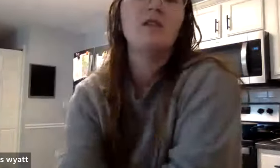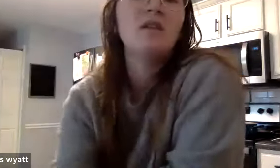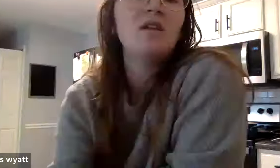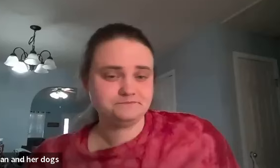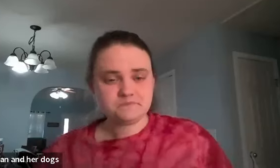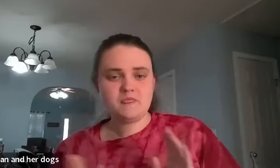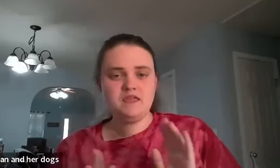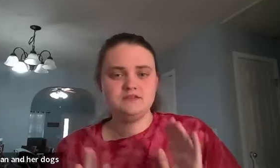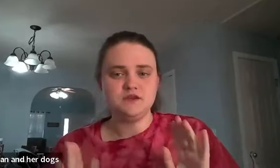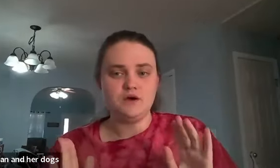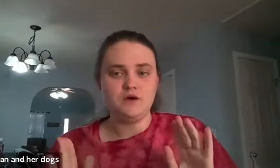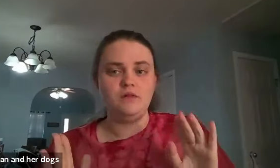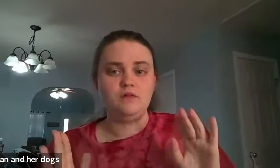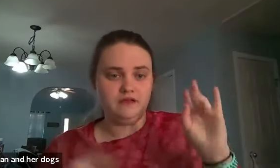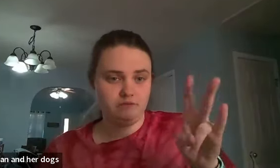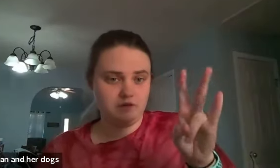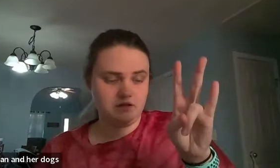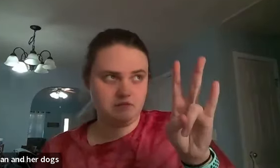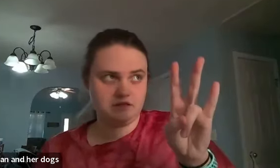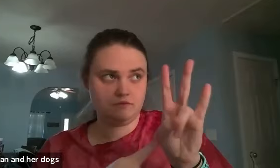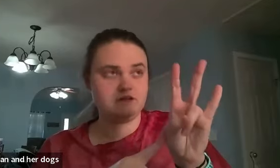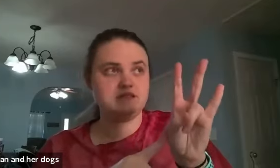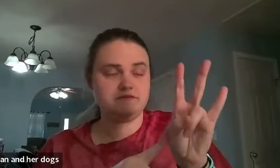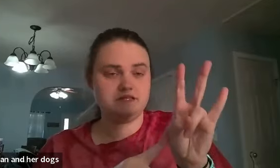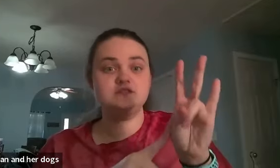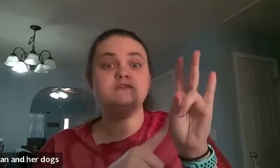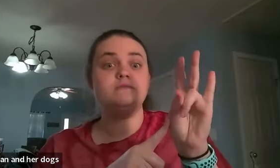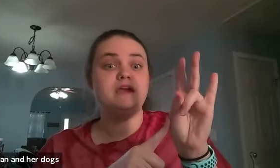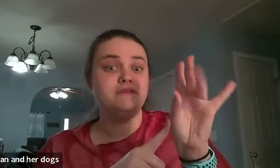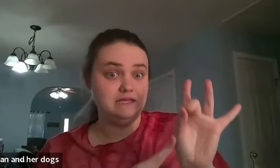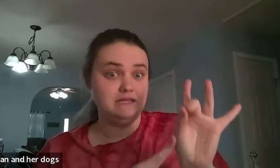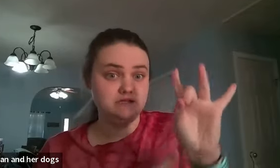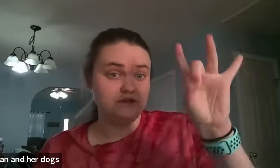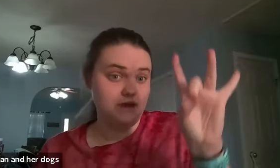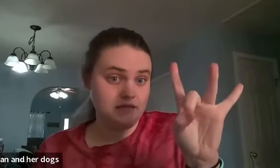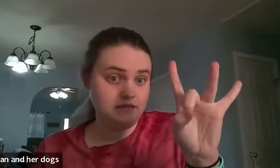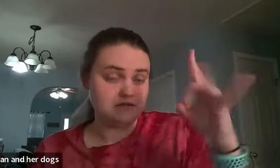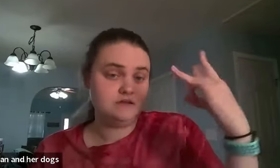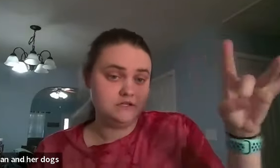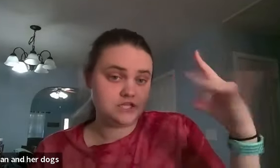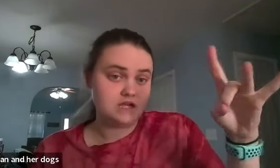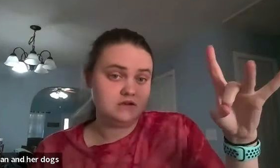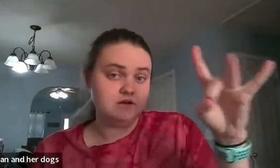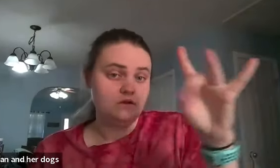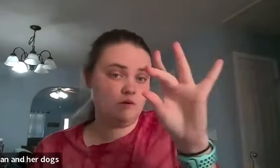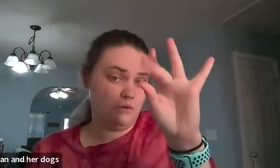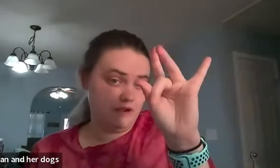Mm-hmm. So like, okay, so we're at 17. So then we have 18. So 8, shake, or